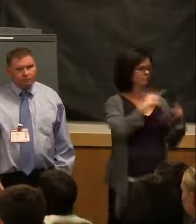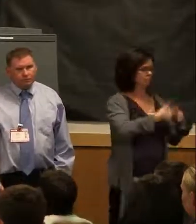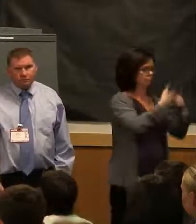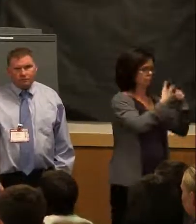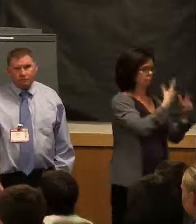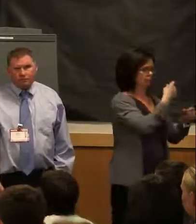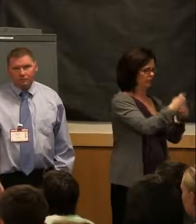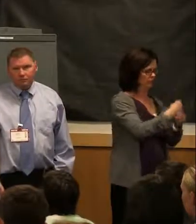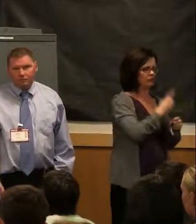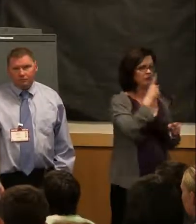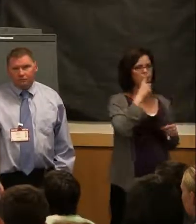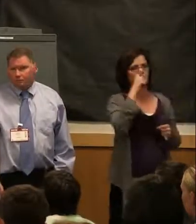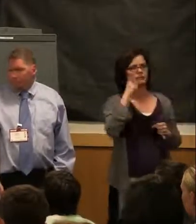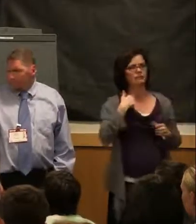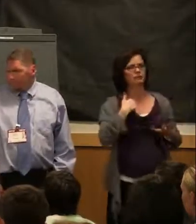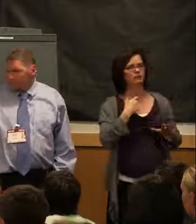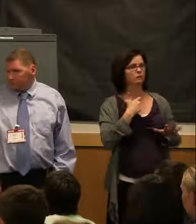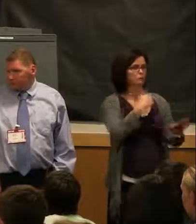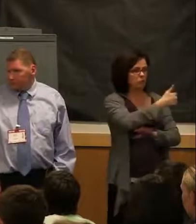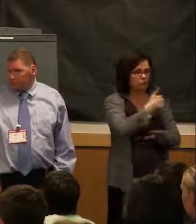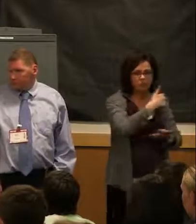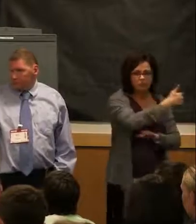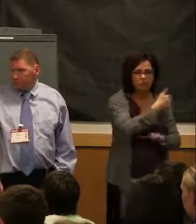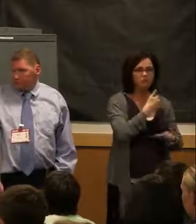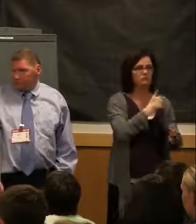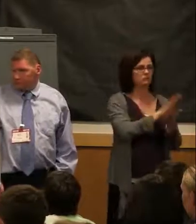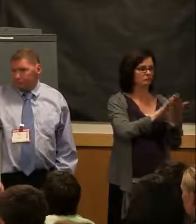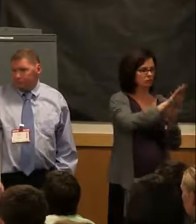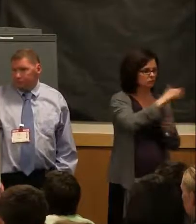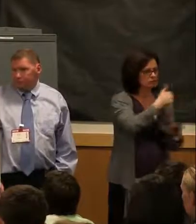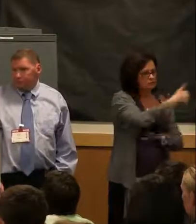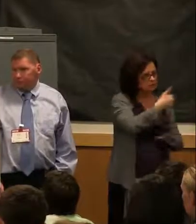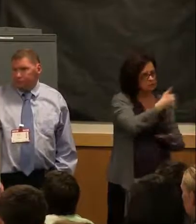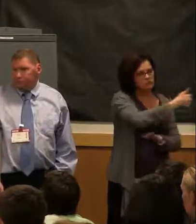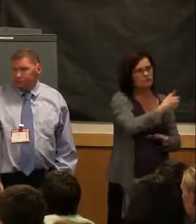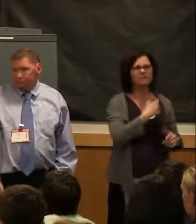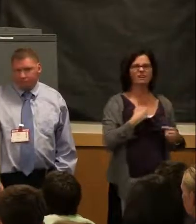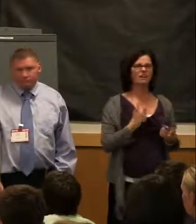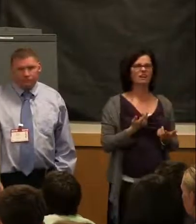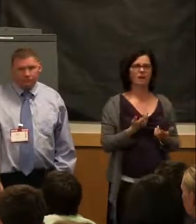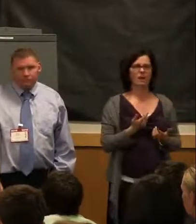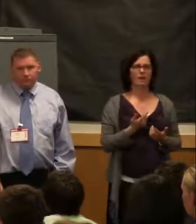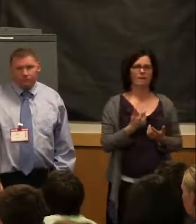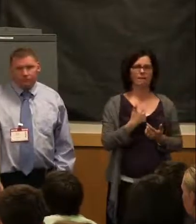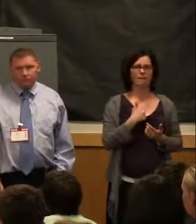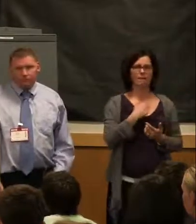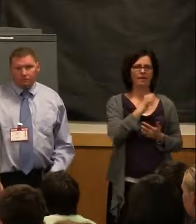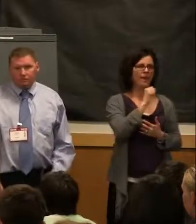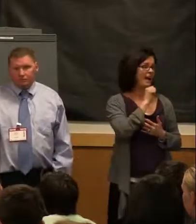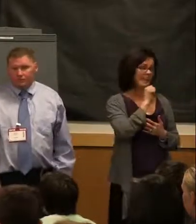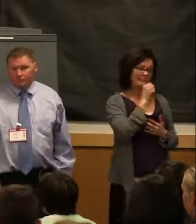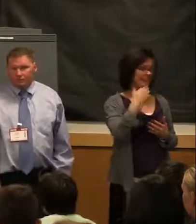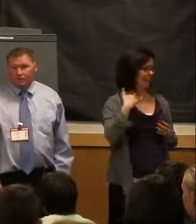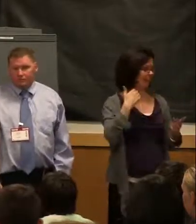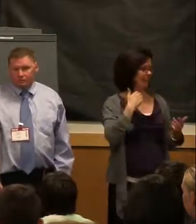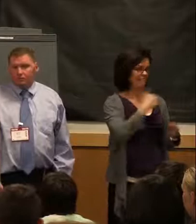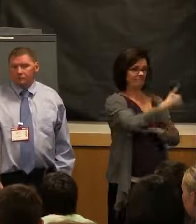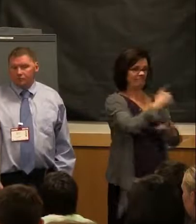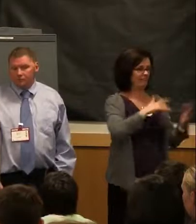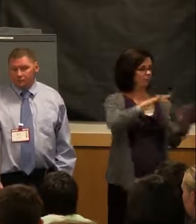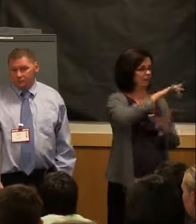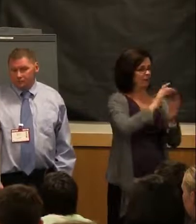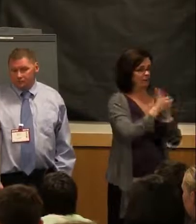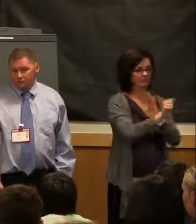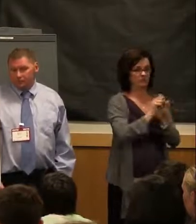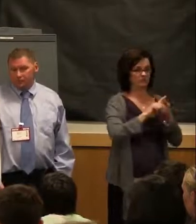was commuting to and from school. I really did not have the travel skills or the living skills